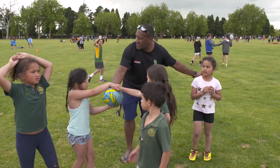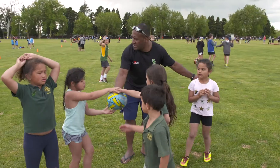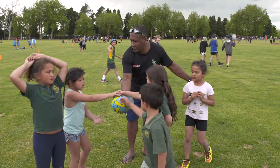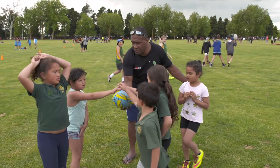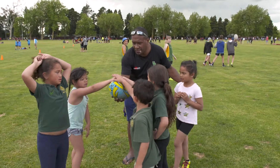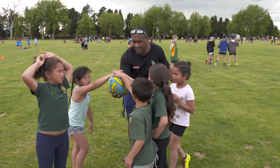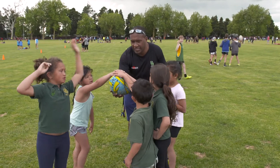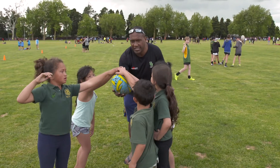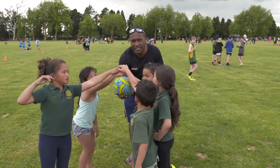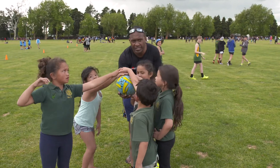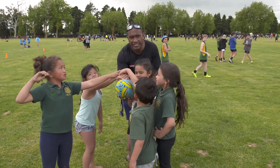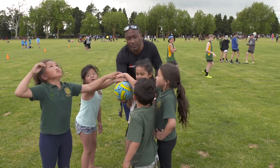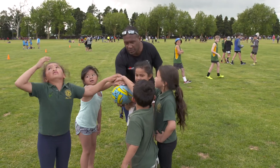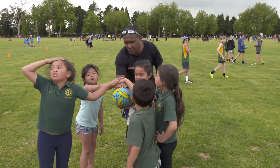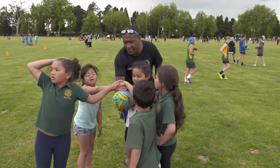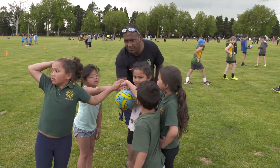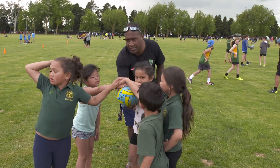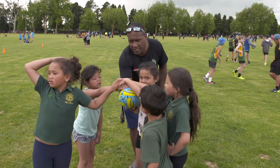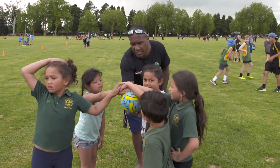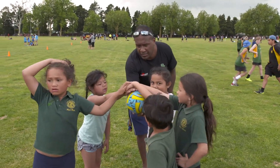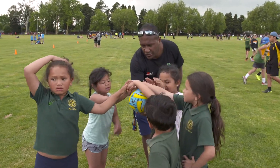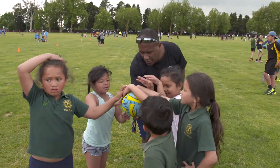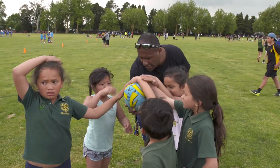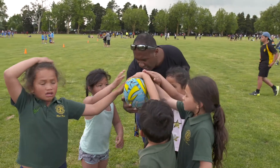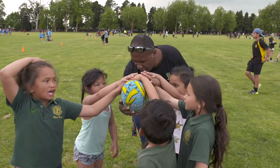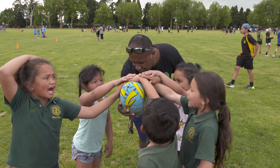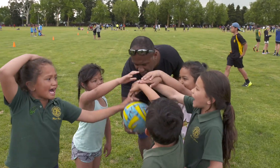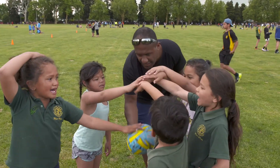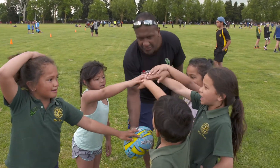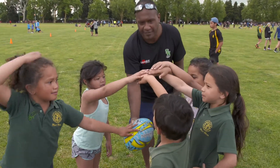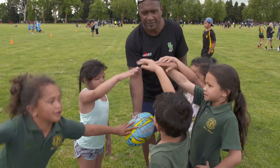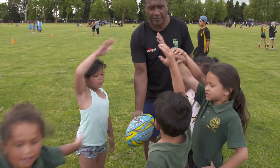Come, Norton, ready? When I say Norton, you should come. Say, Norton!